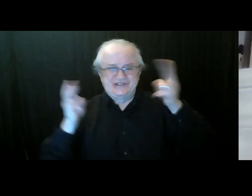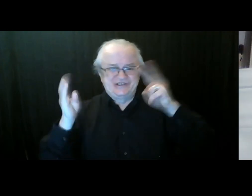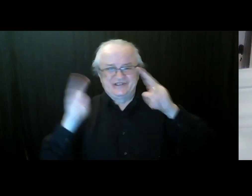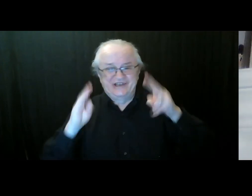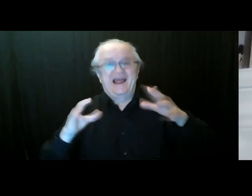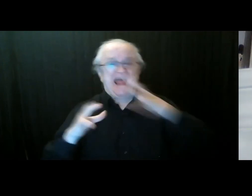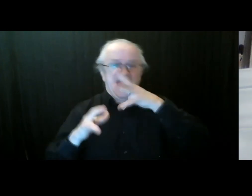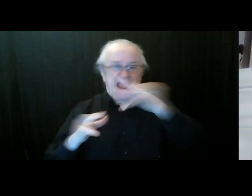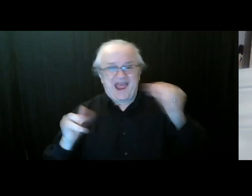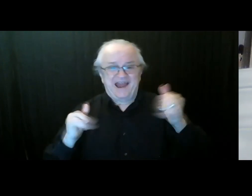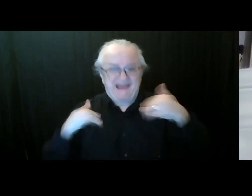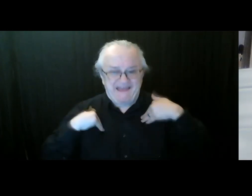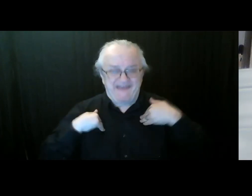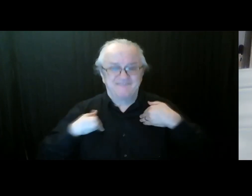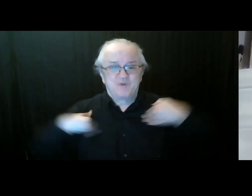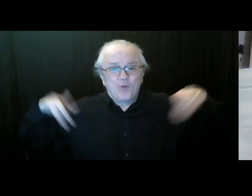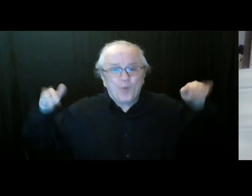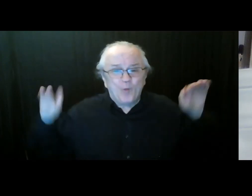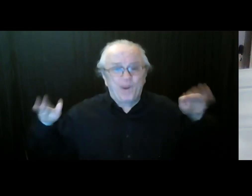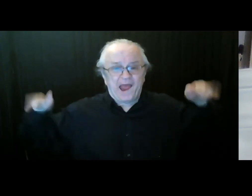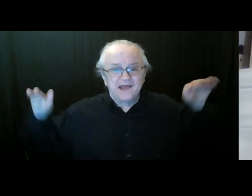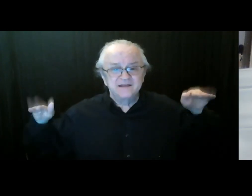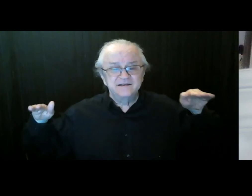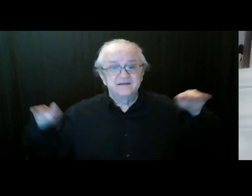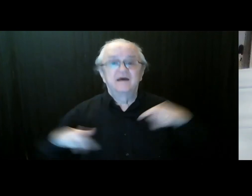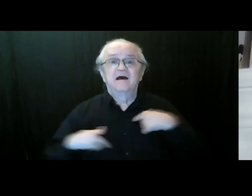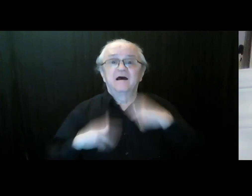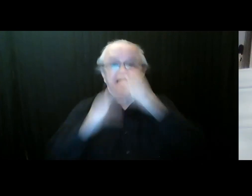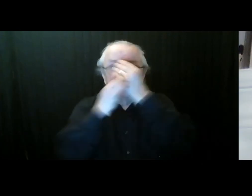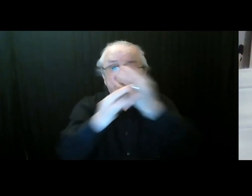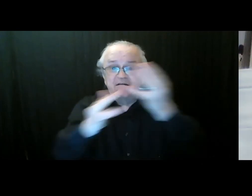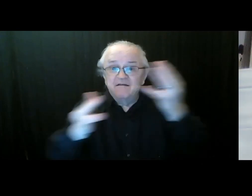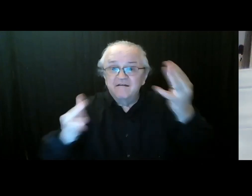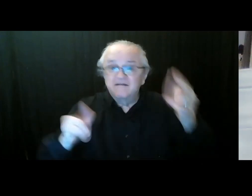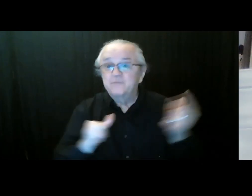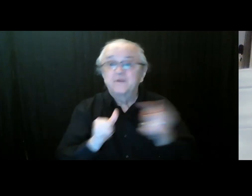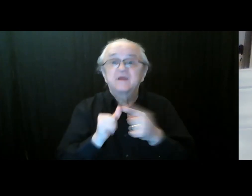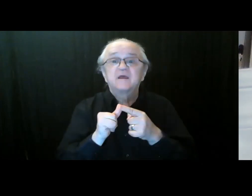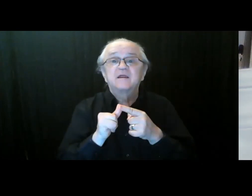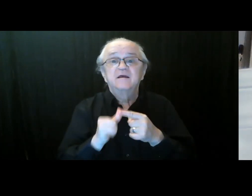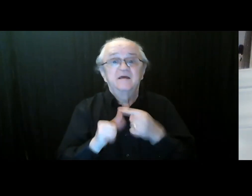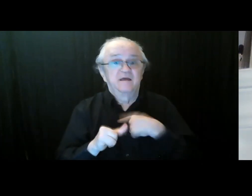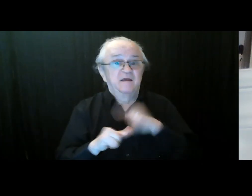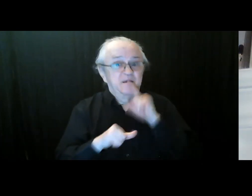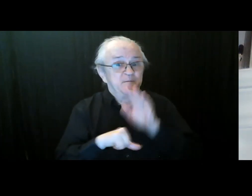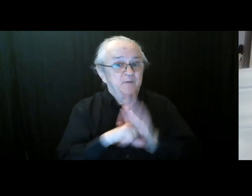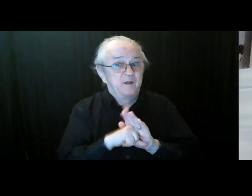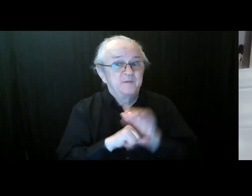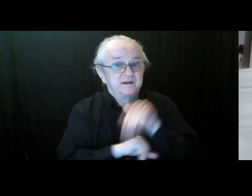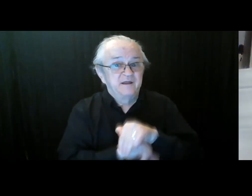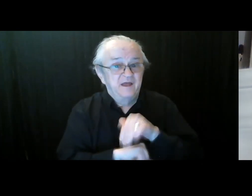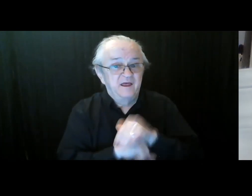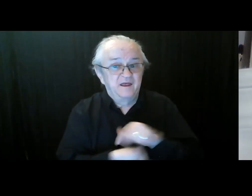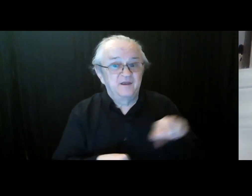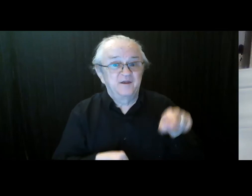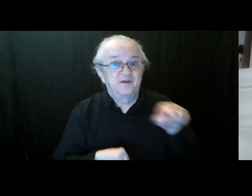wings. Now, didn't I tell you folk at the beginning? I assured you that this evening you were going to